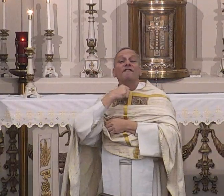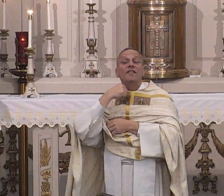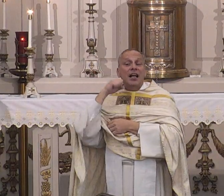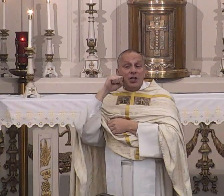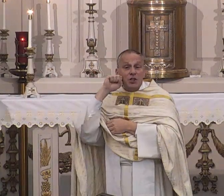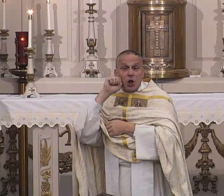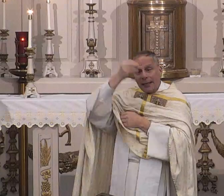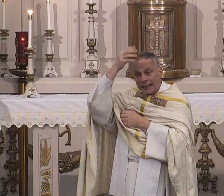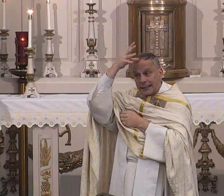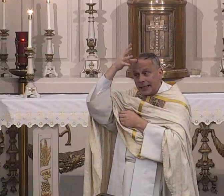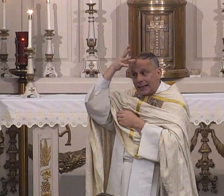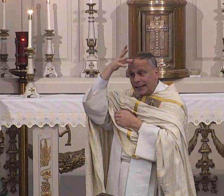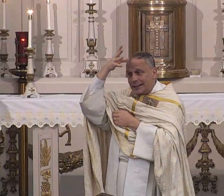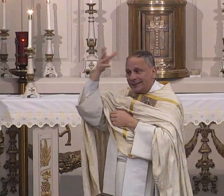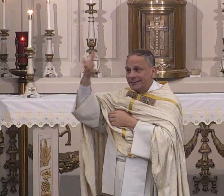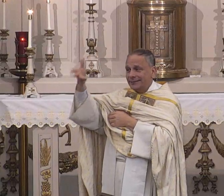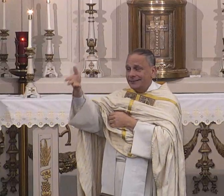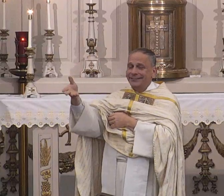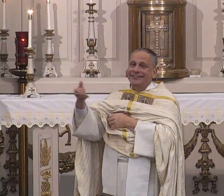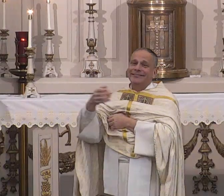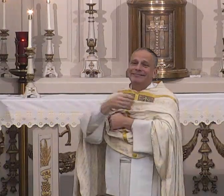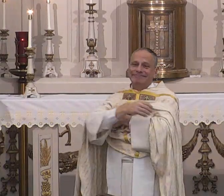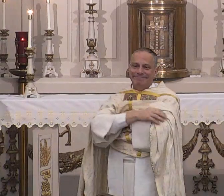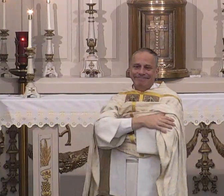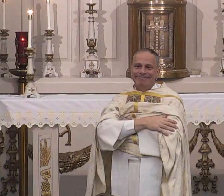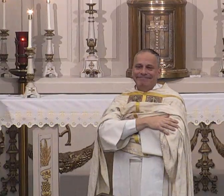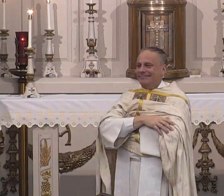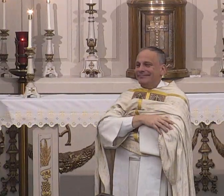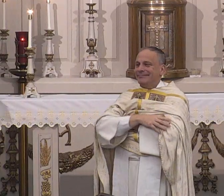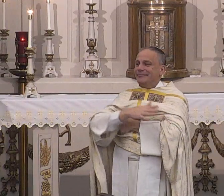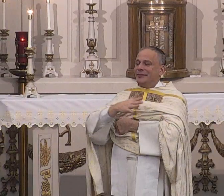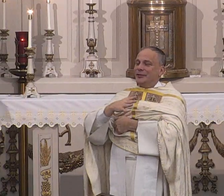They are Father Sean's parents right here.